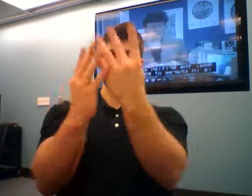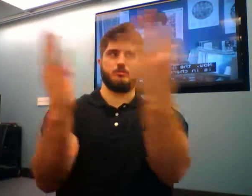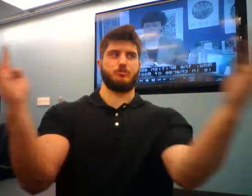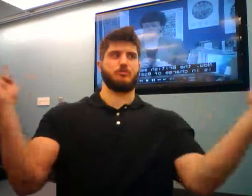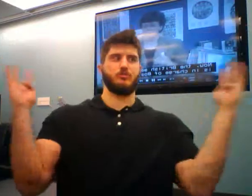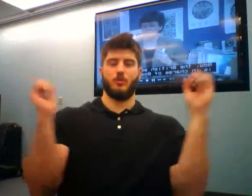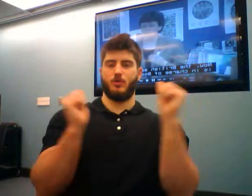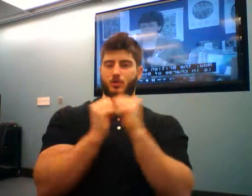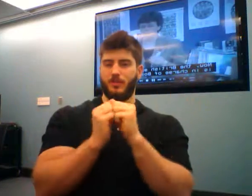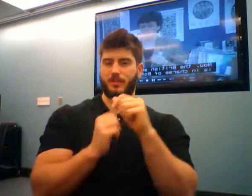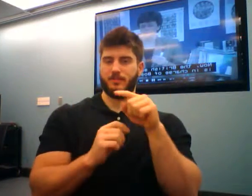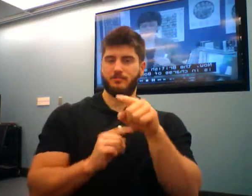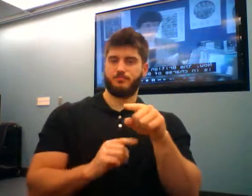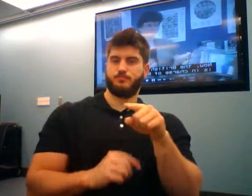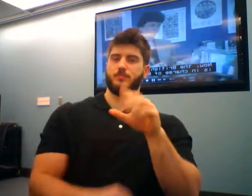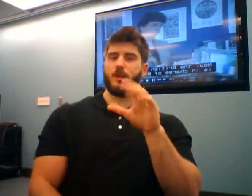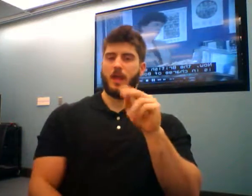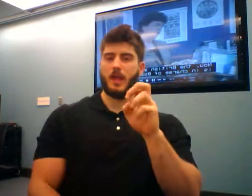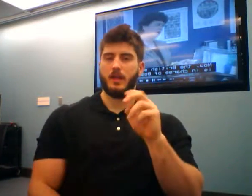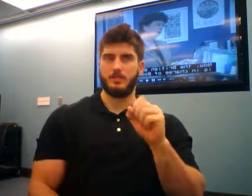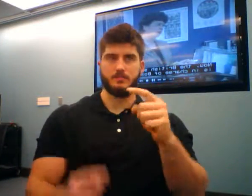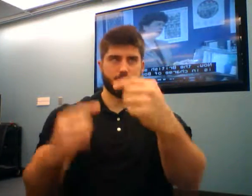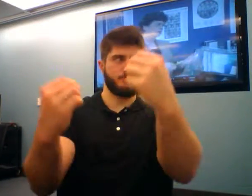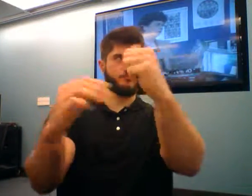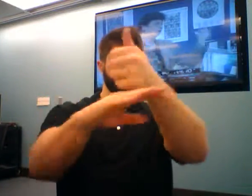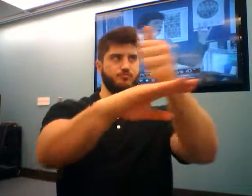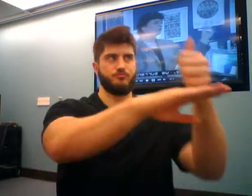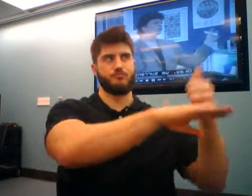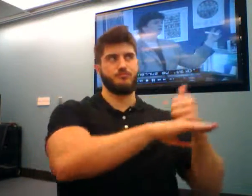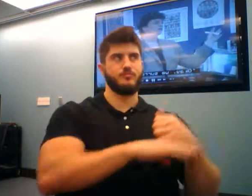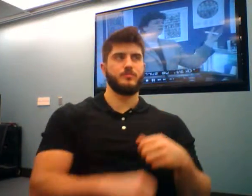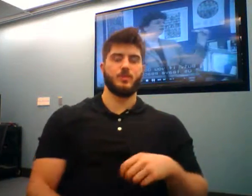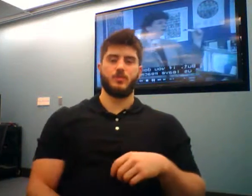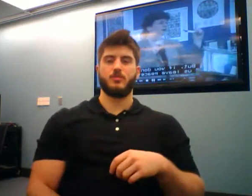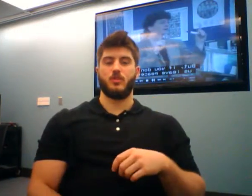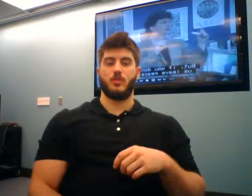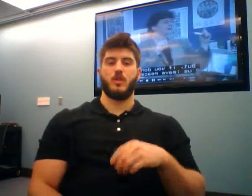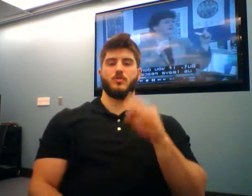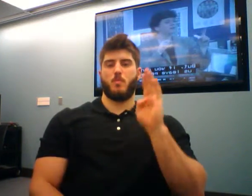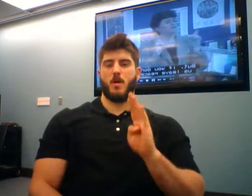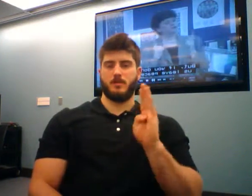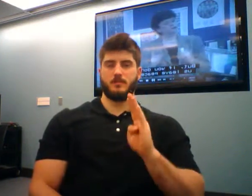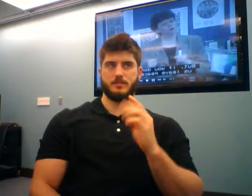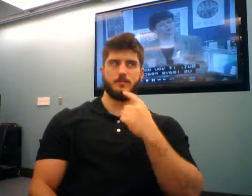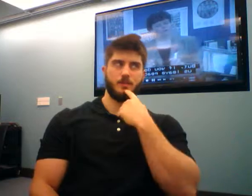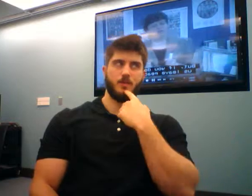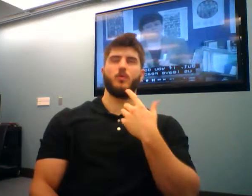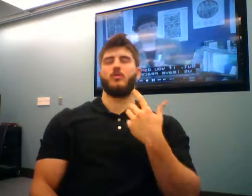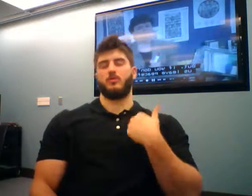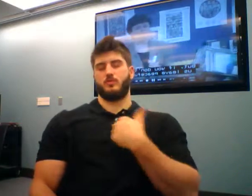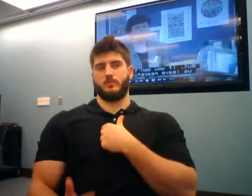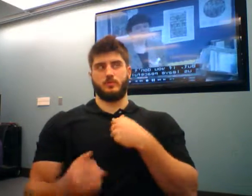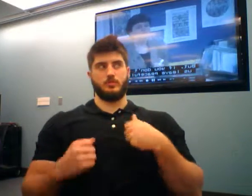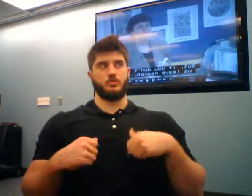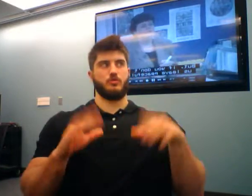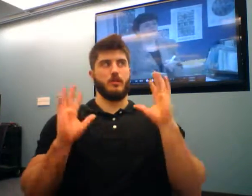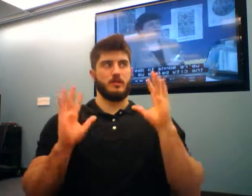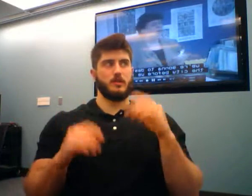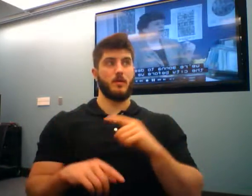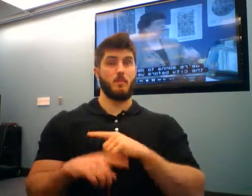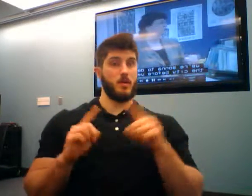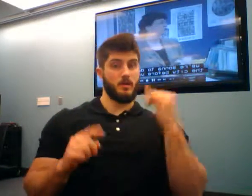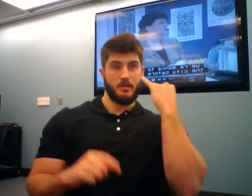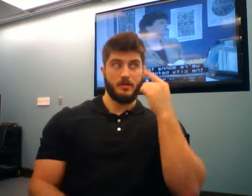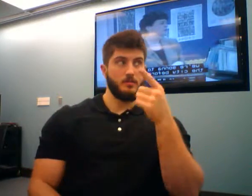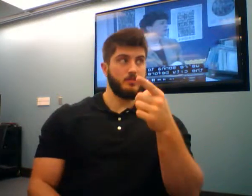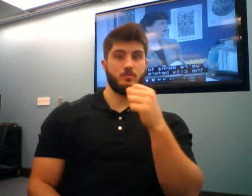Now, the British general who's in charge of Boston says, okay, we surrender, but if you don't let us leave peacefully,